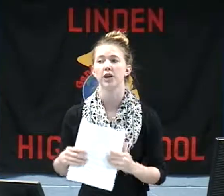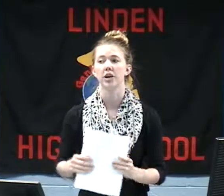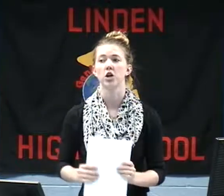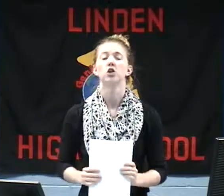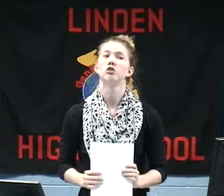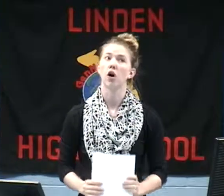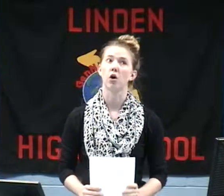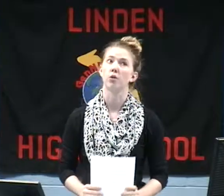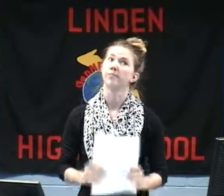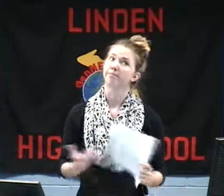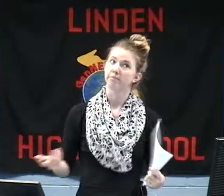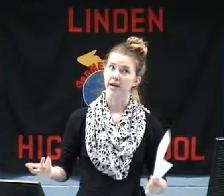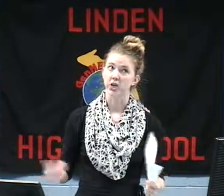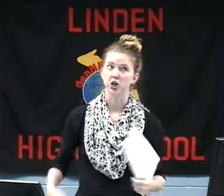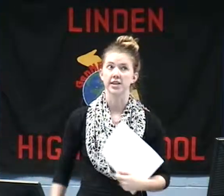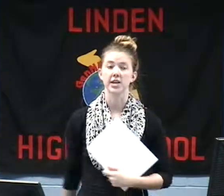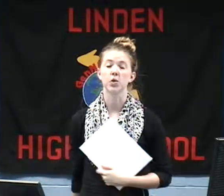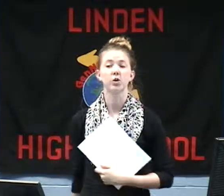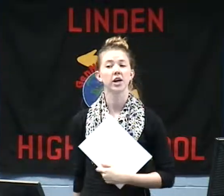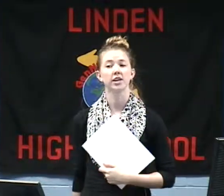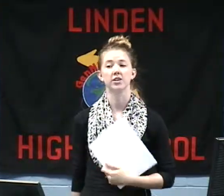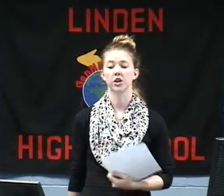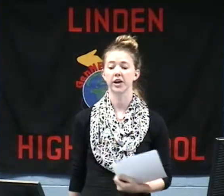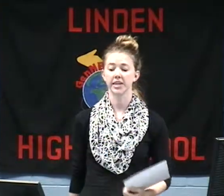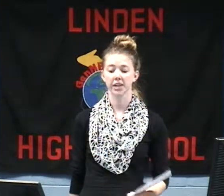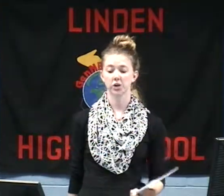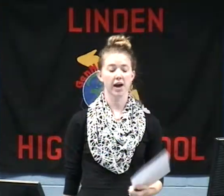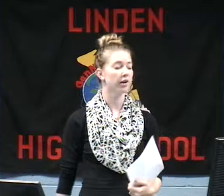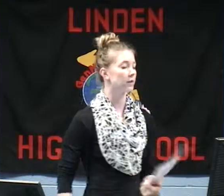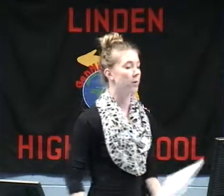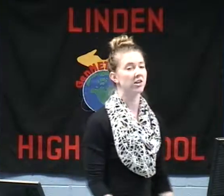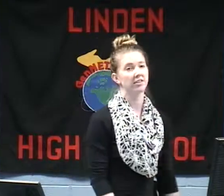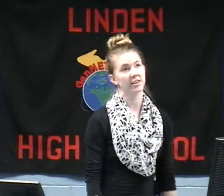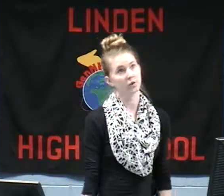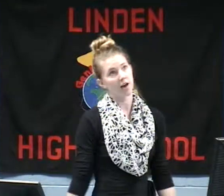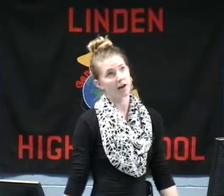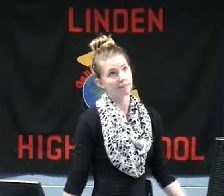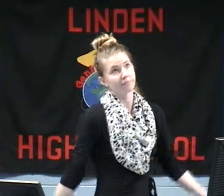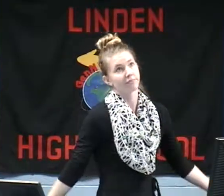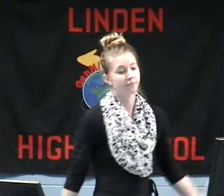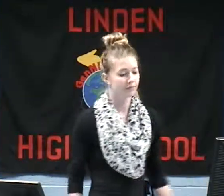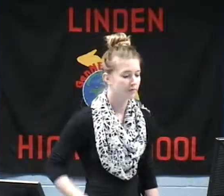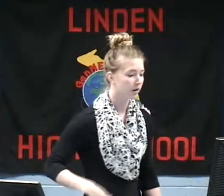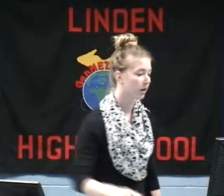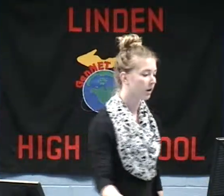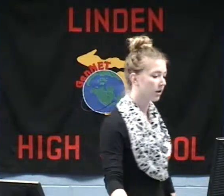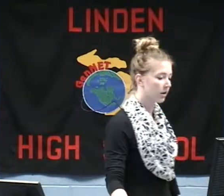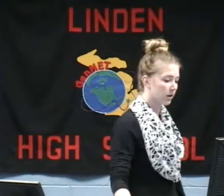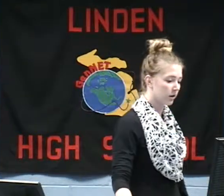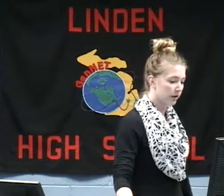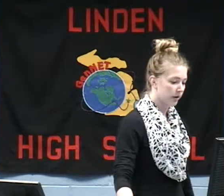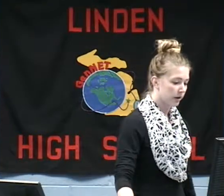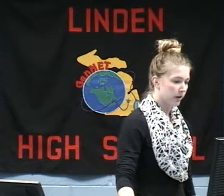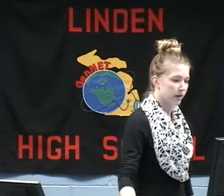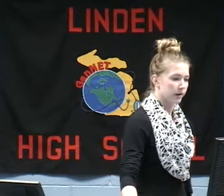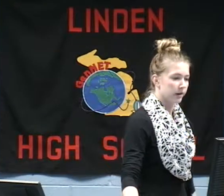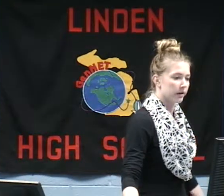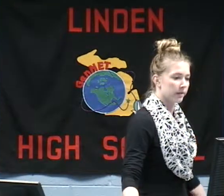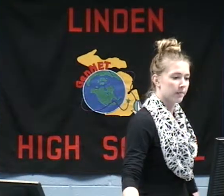contributed. So make sure it's equal work, because your grade can go down if your partner says you suck. Oh, I already know what mine is. I already